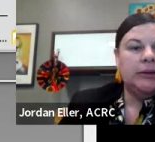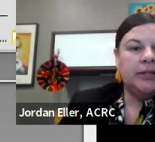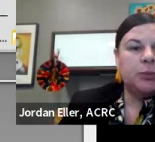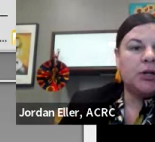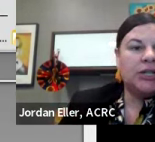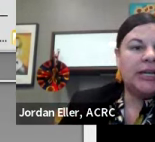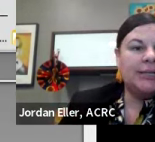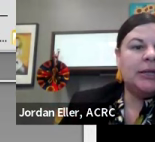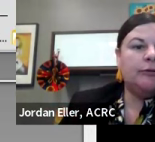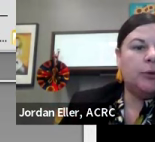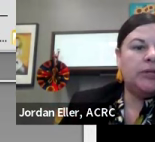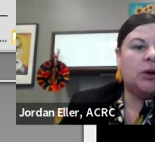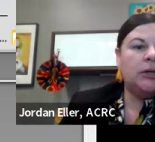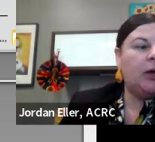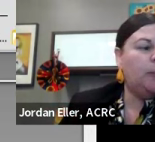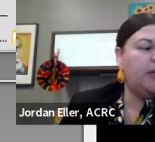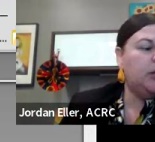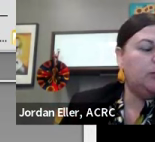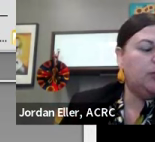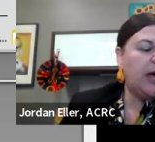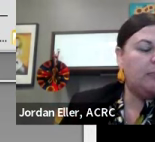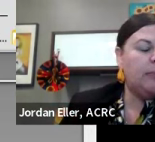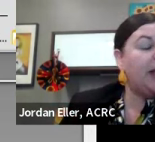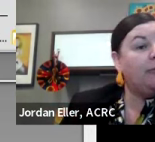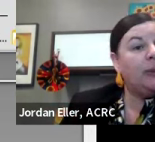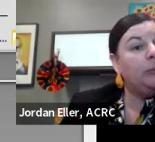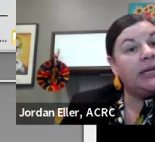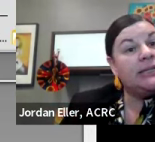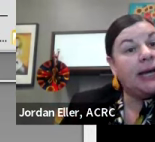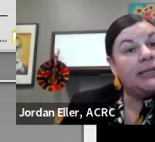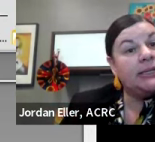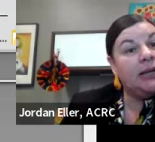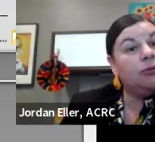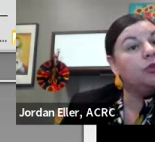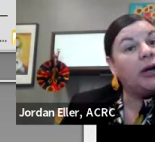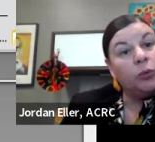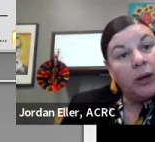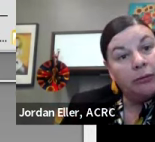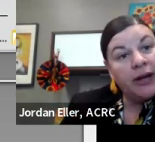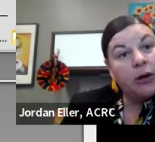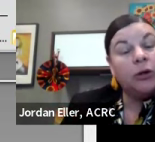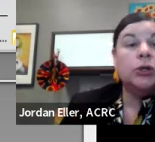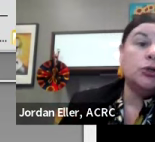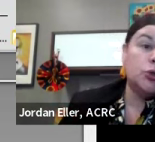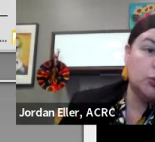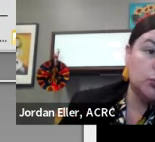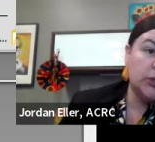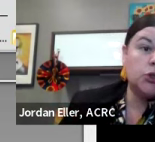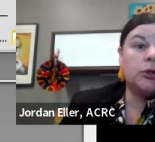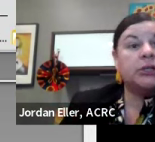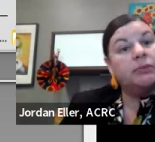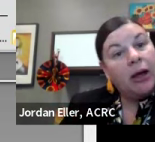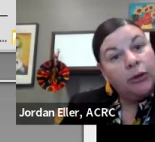17. This project is going to focus on helping youth that may have been placed out of state through child welfare,